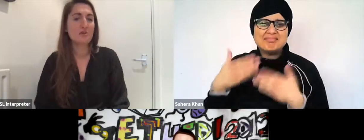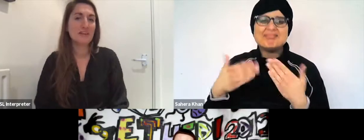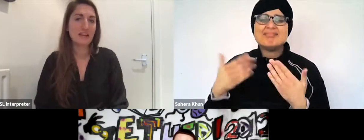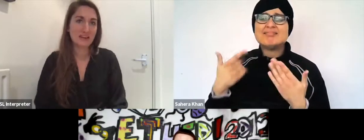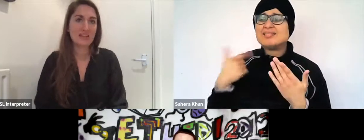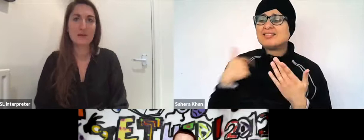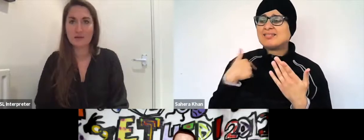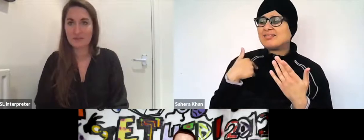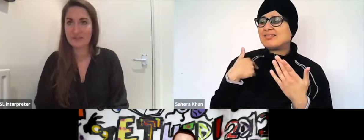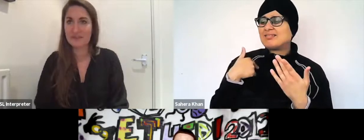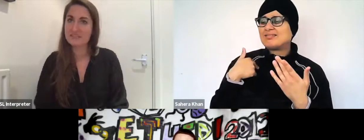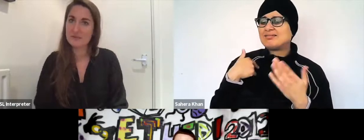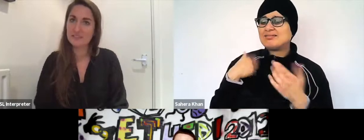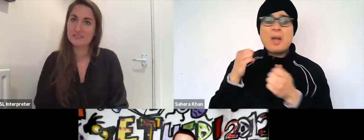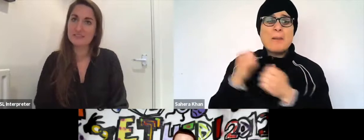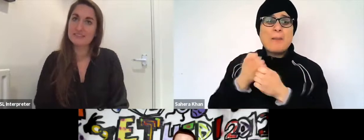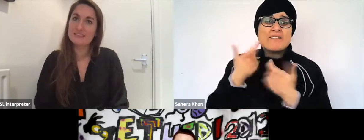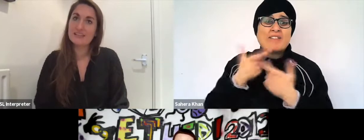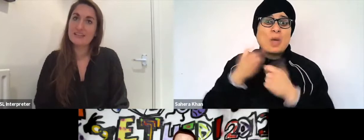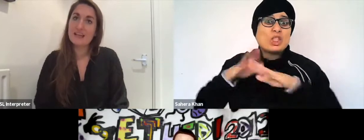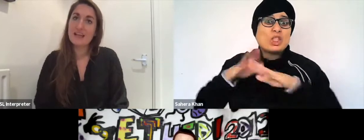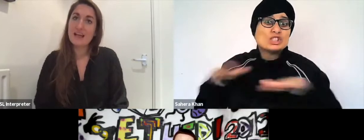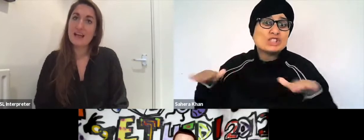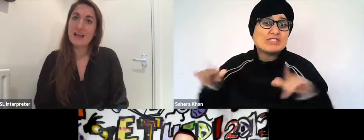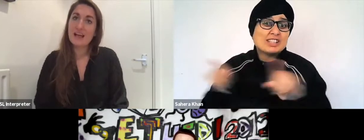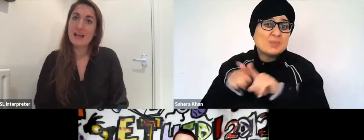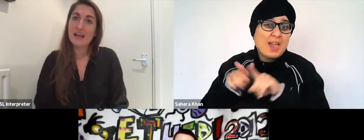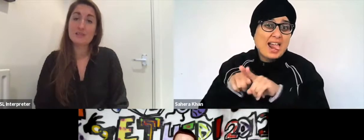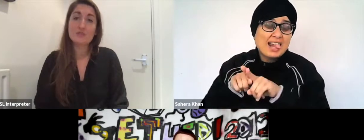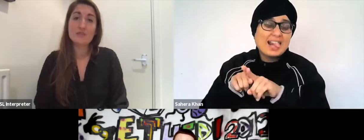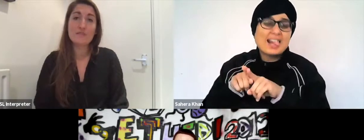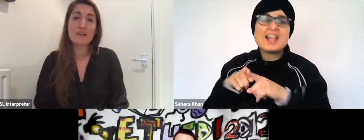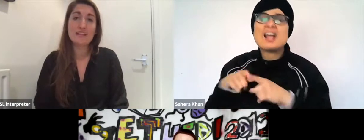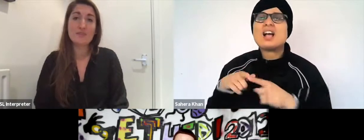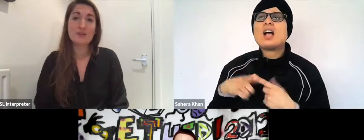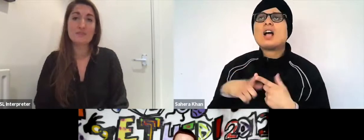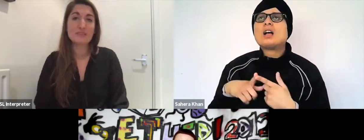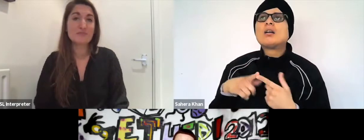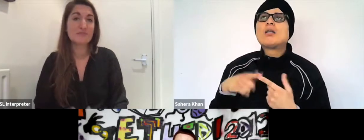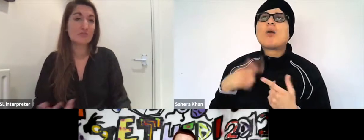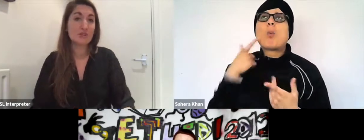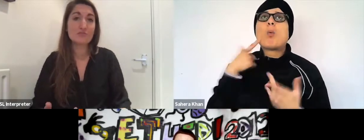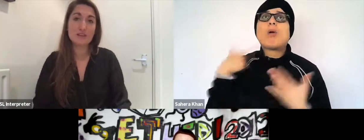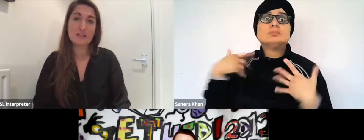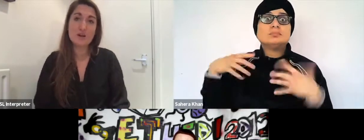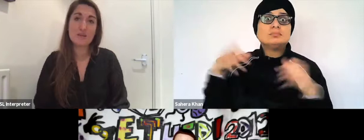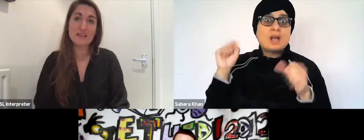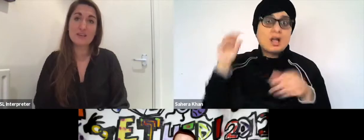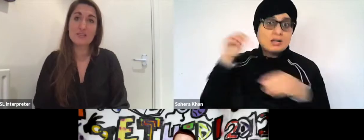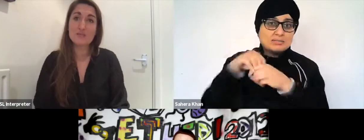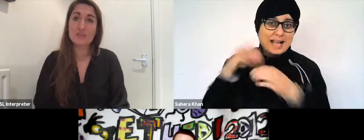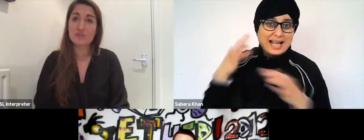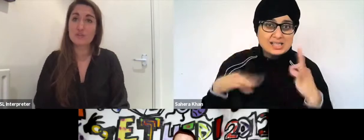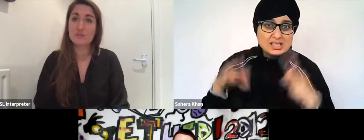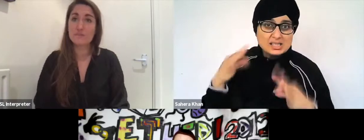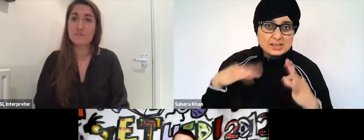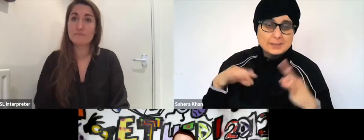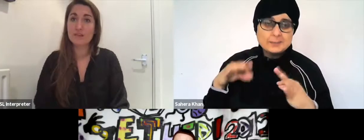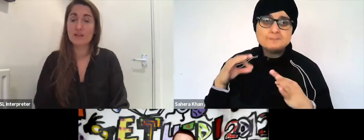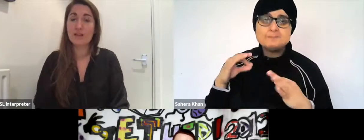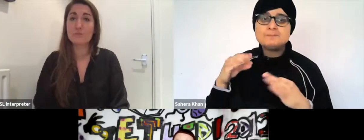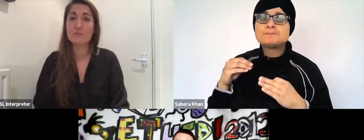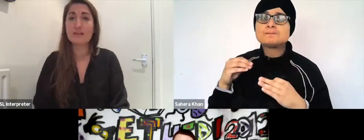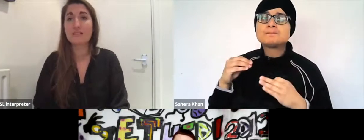I thought, okay, carry on with this, carry on. And also making fun with children as well, making comedy with